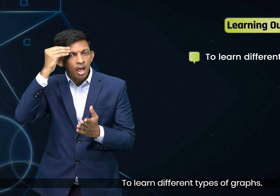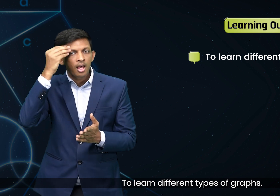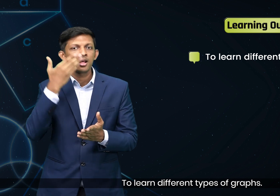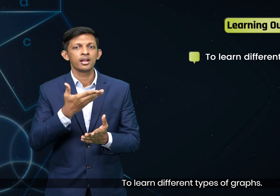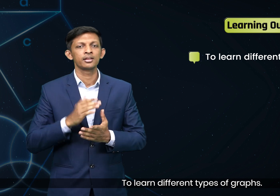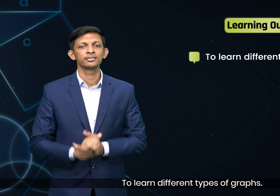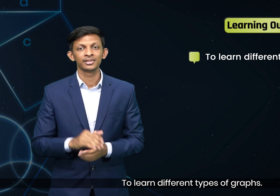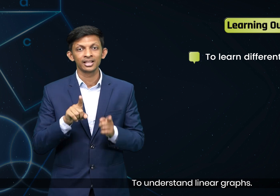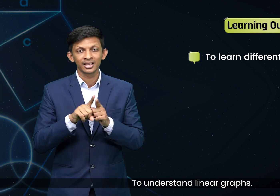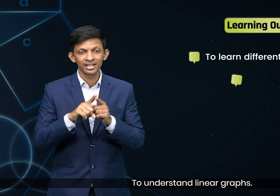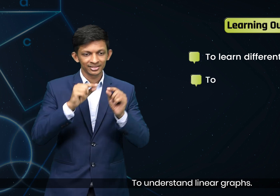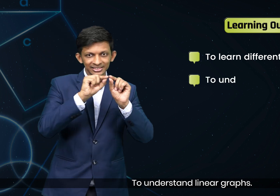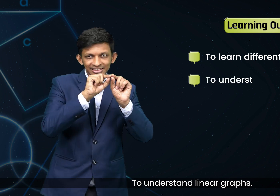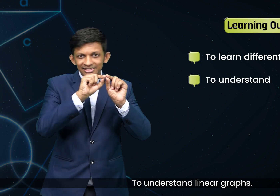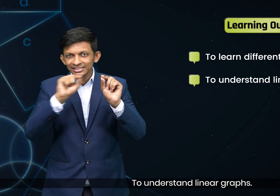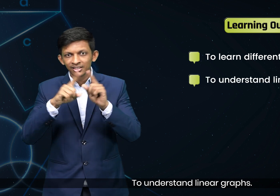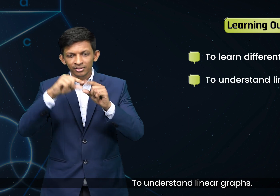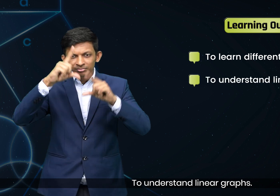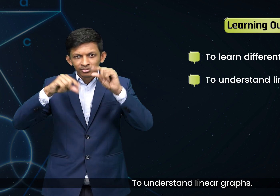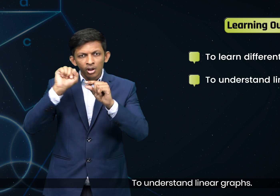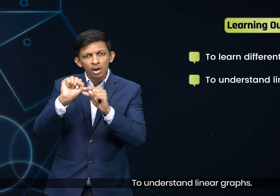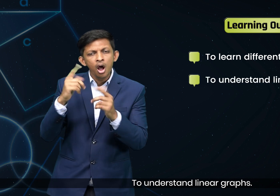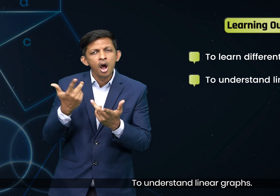graphs to understand linear graph.